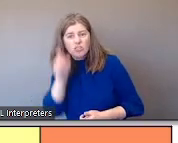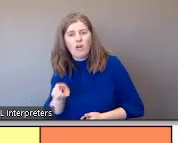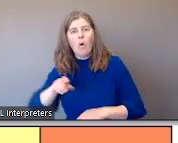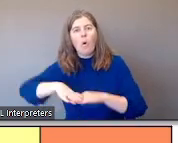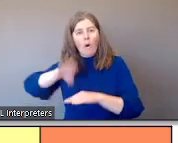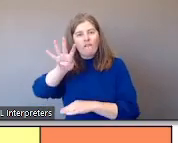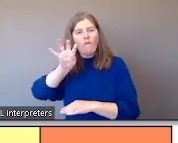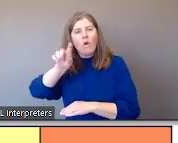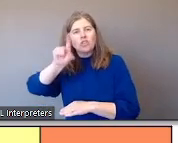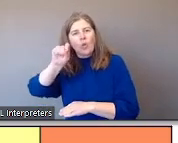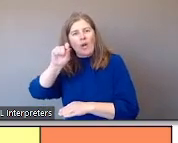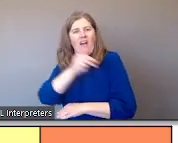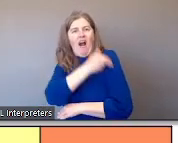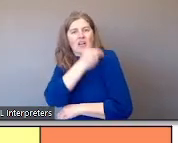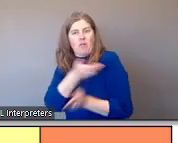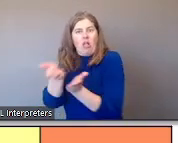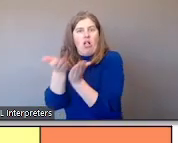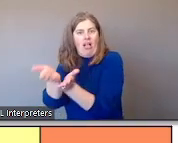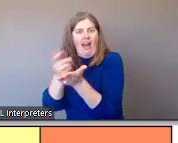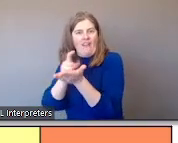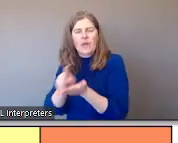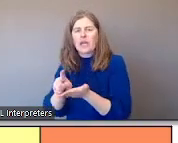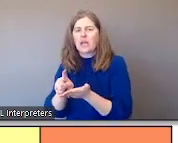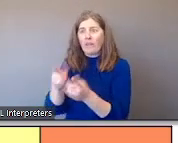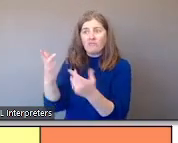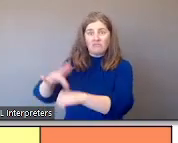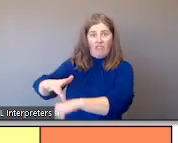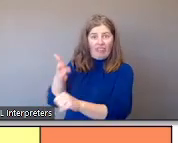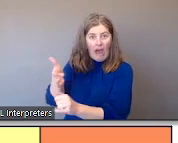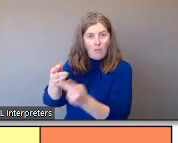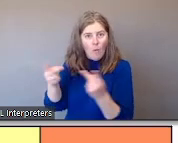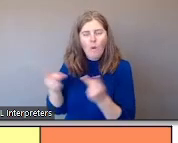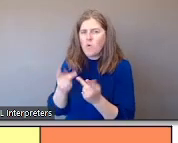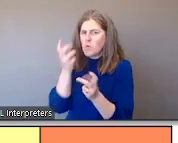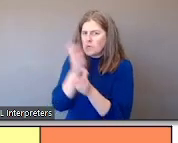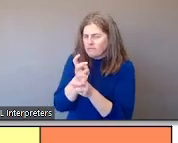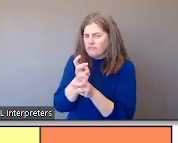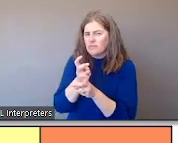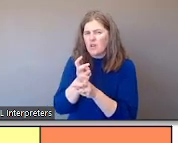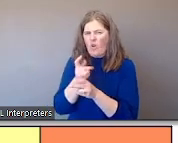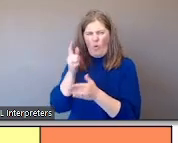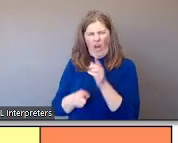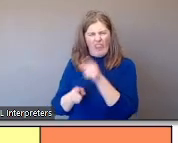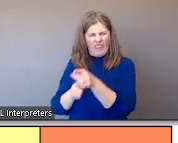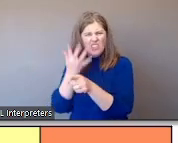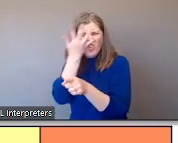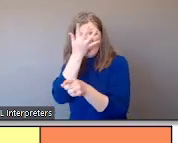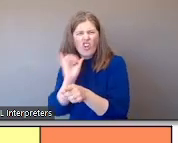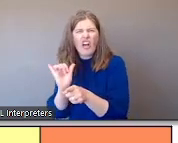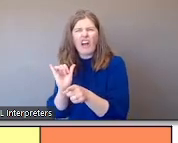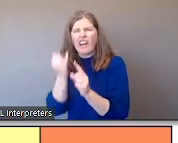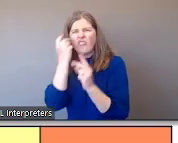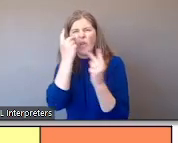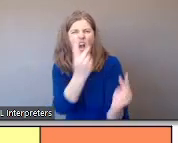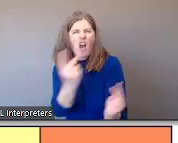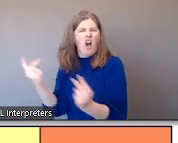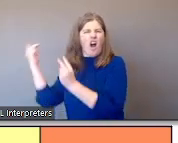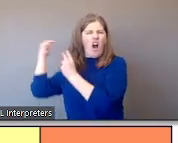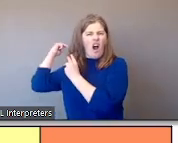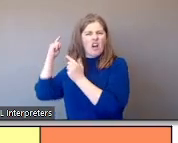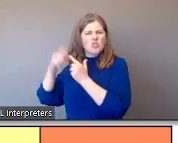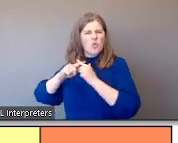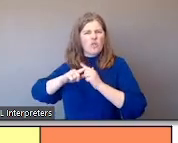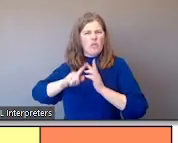you a graph that sort of basically tells the story. Well, what would this have looked like going all the way back to the beginning